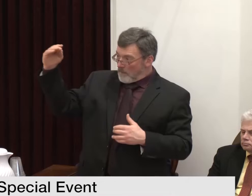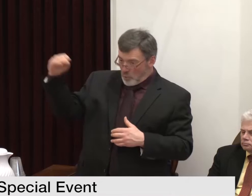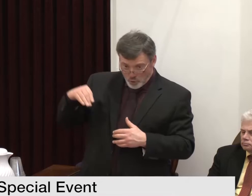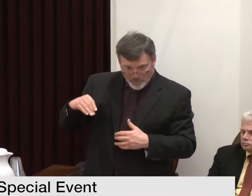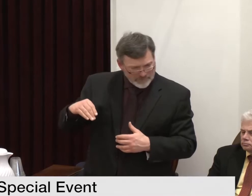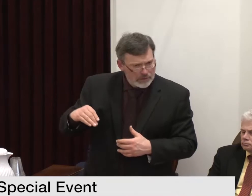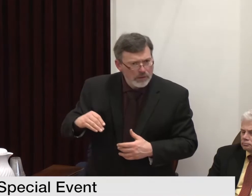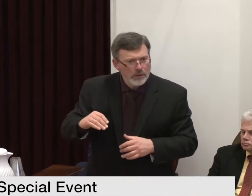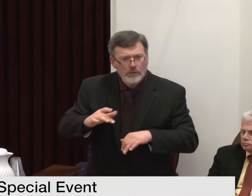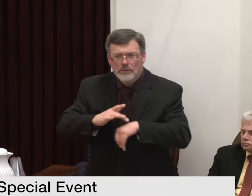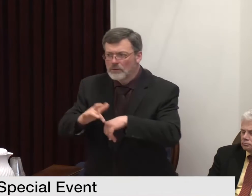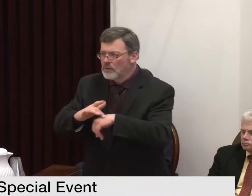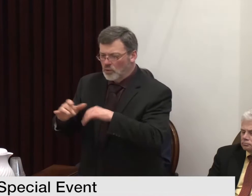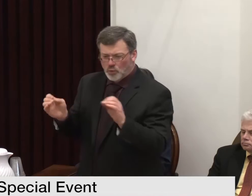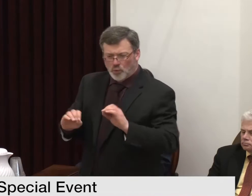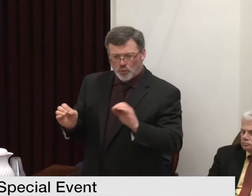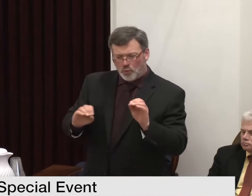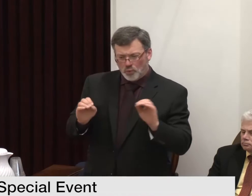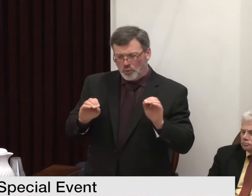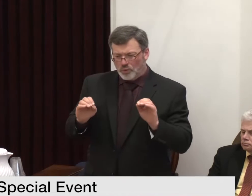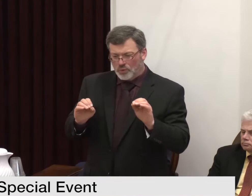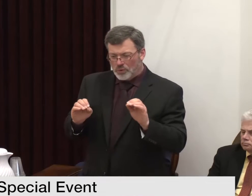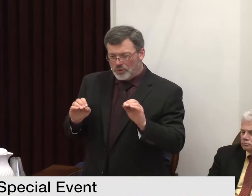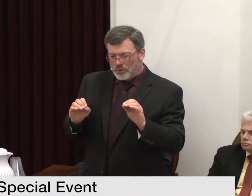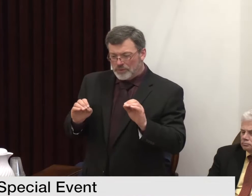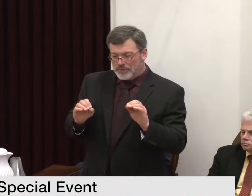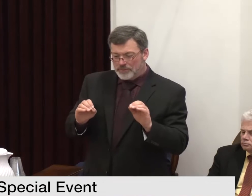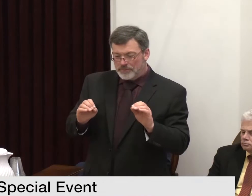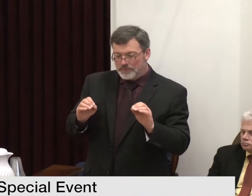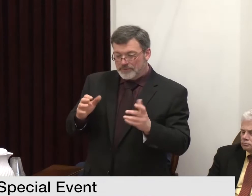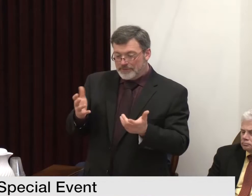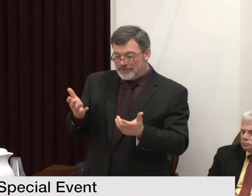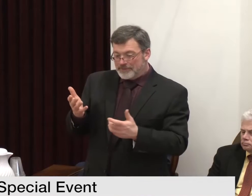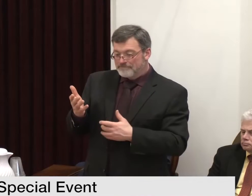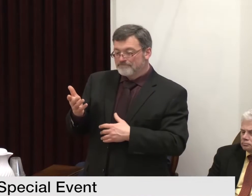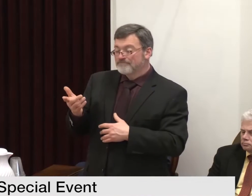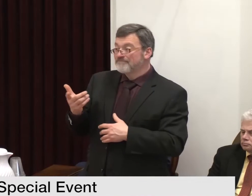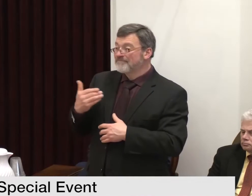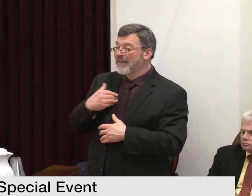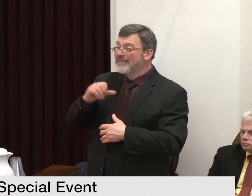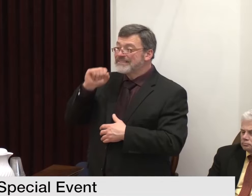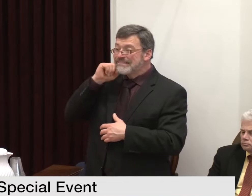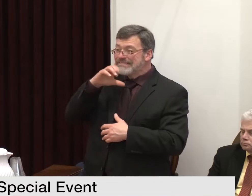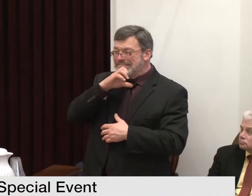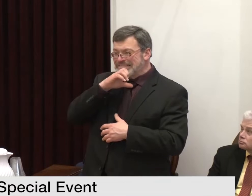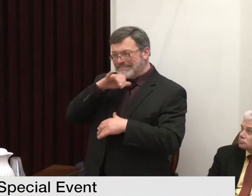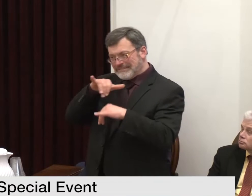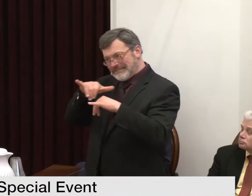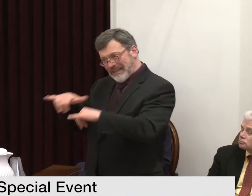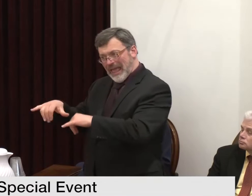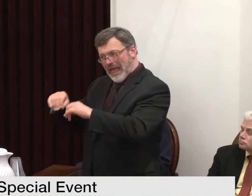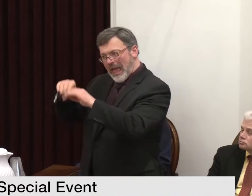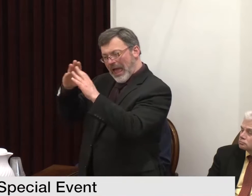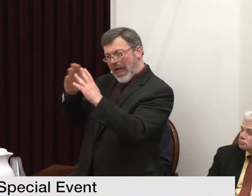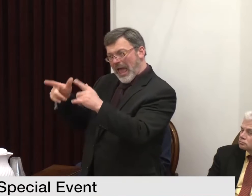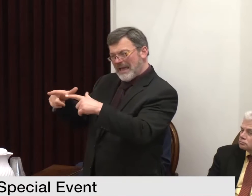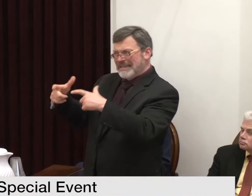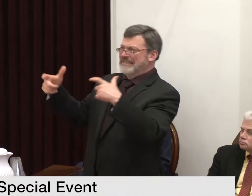Seniors forced to stay in a house that's too large for them to maintain instead of something smaller and more affordable